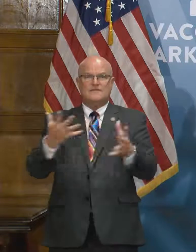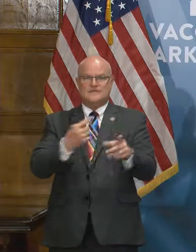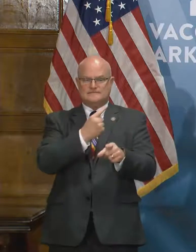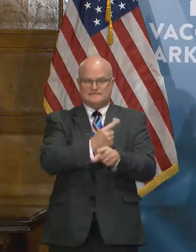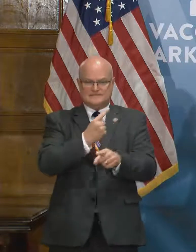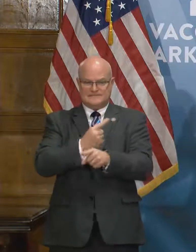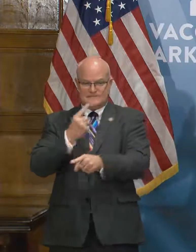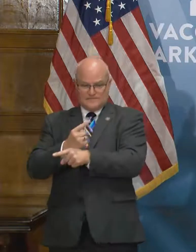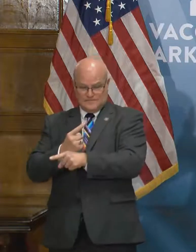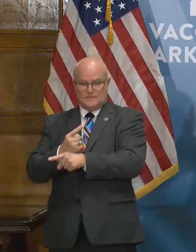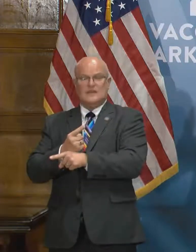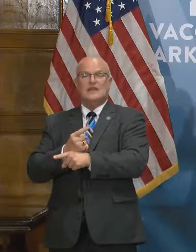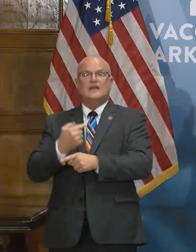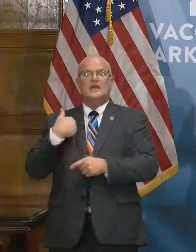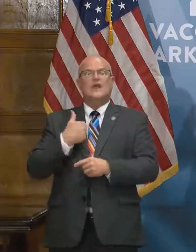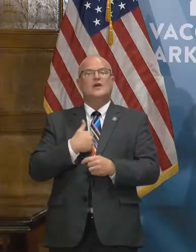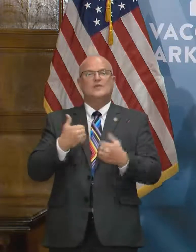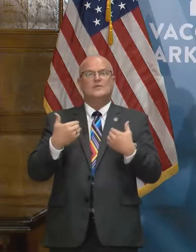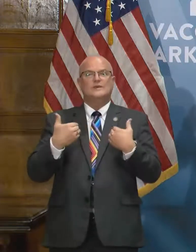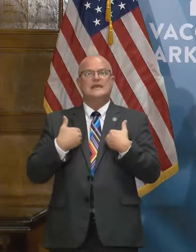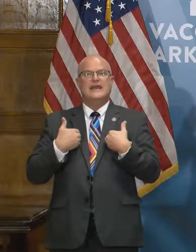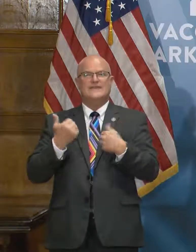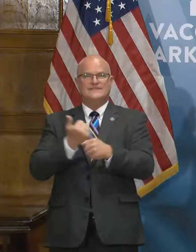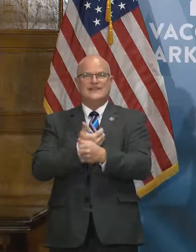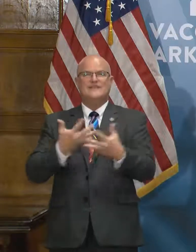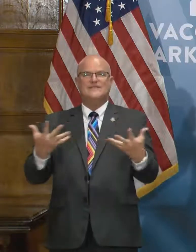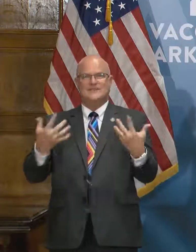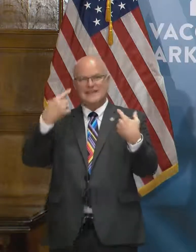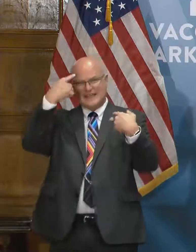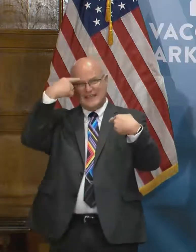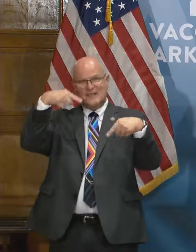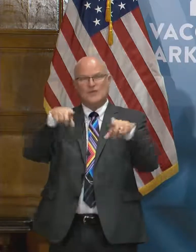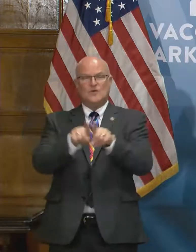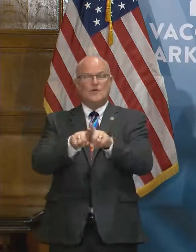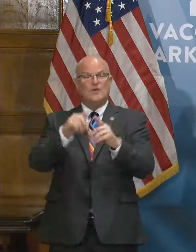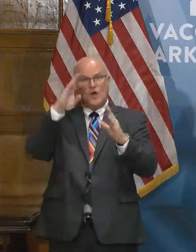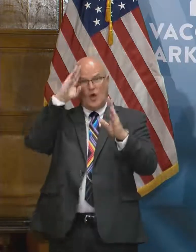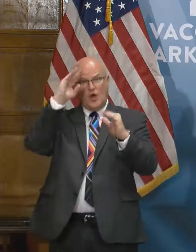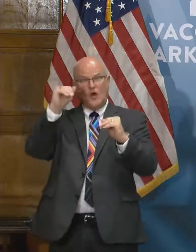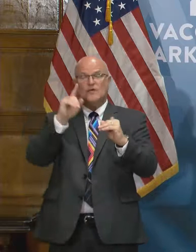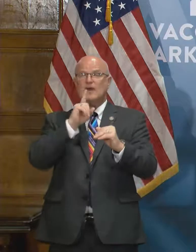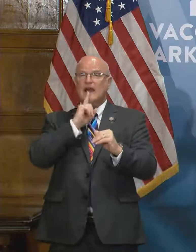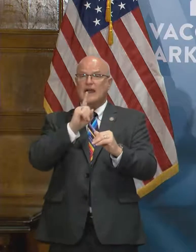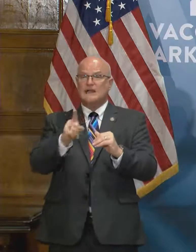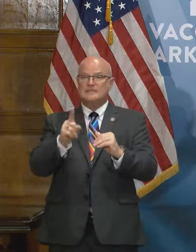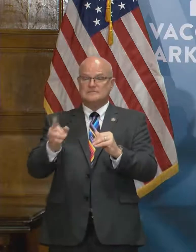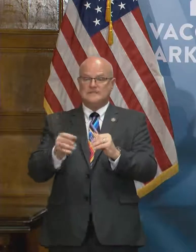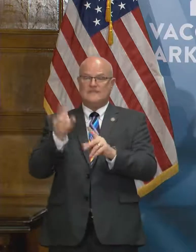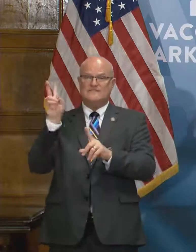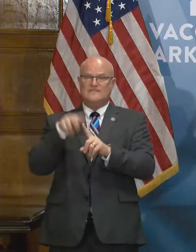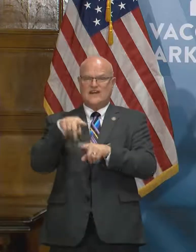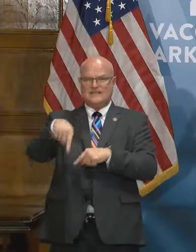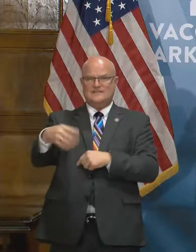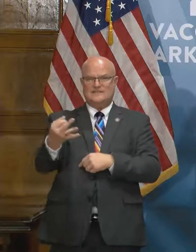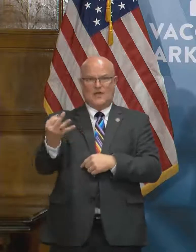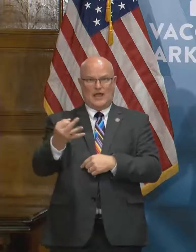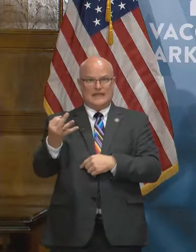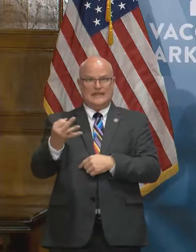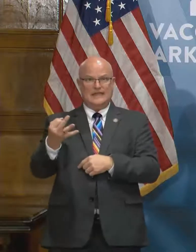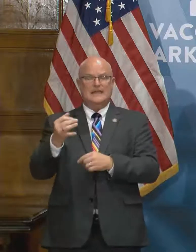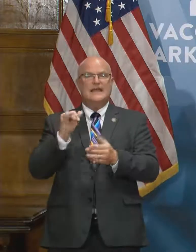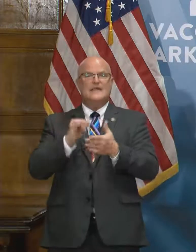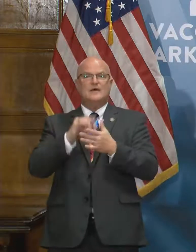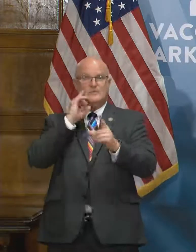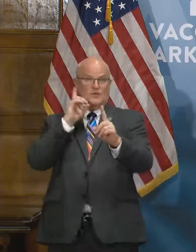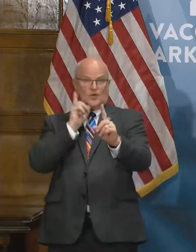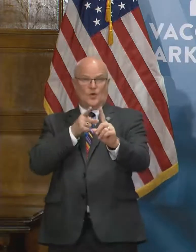right and that we have everything in order. Hopefully that can be actually filed this Friday. That would